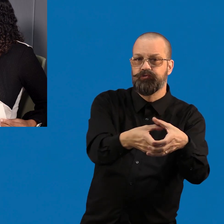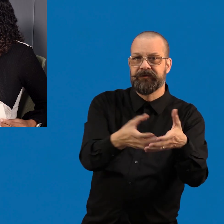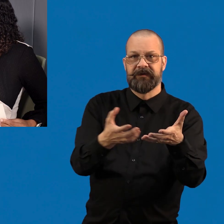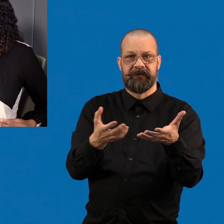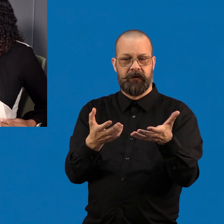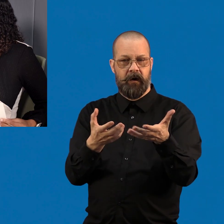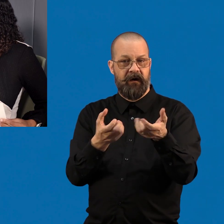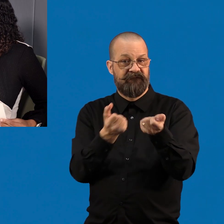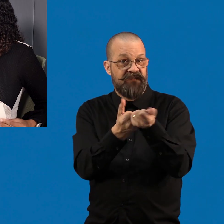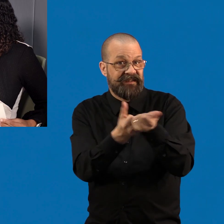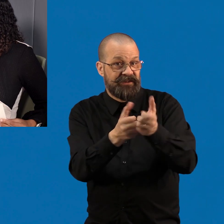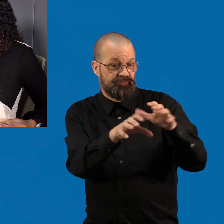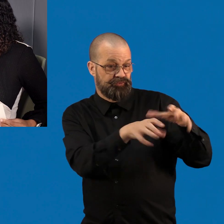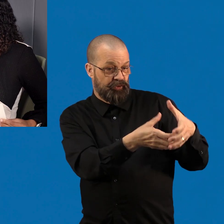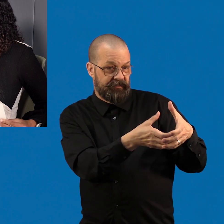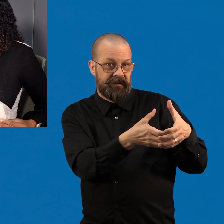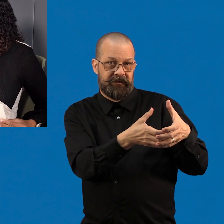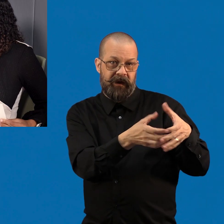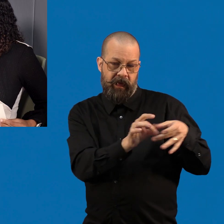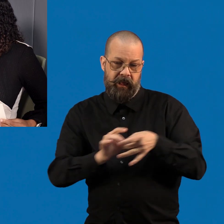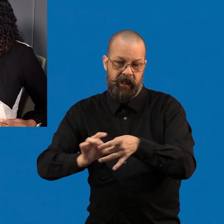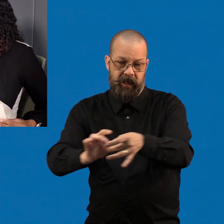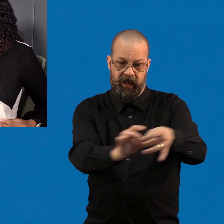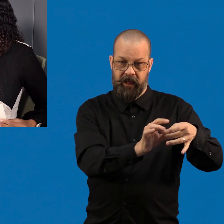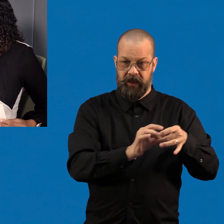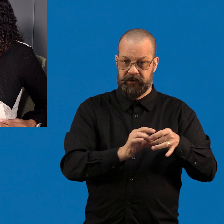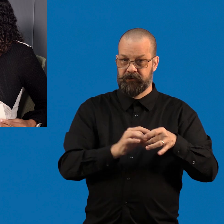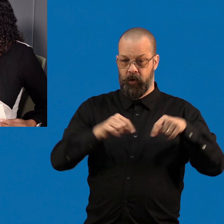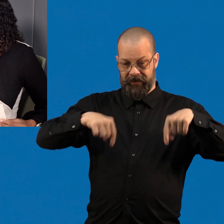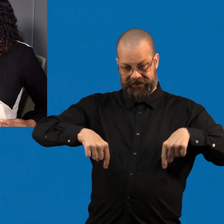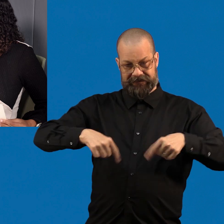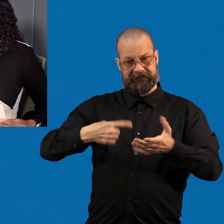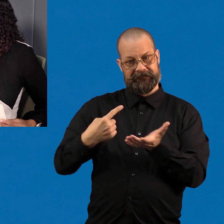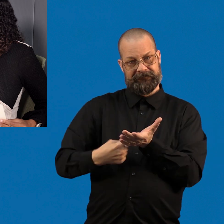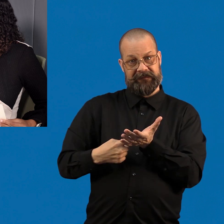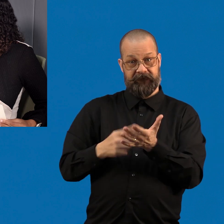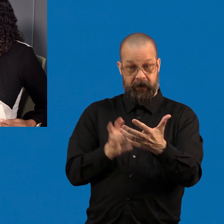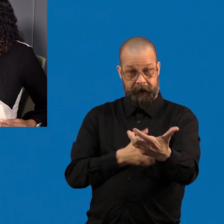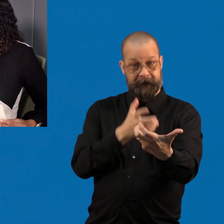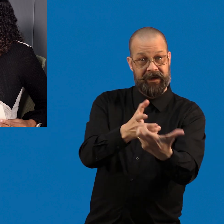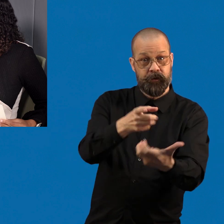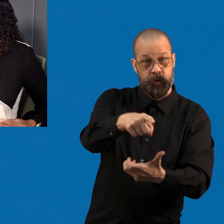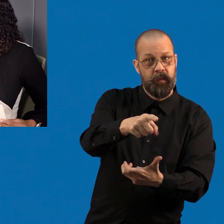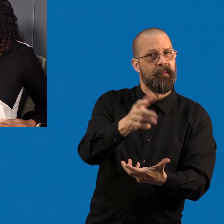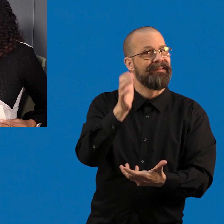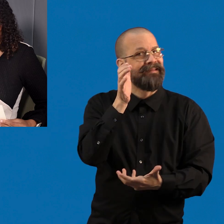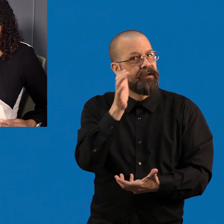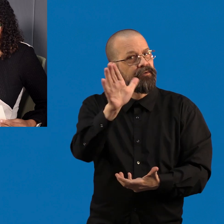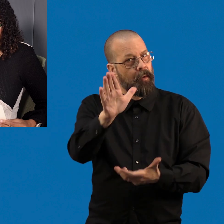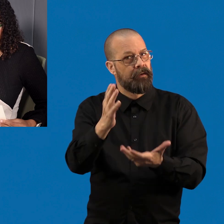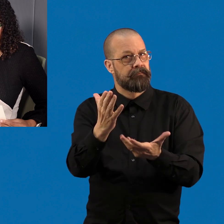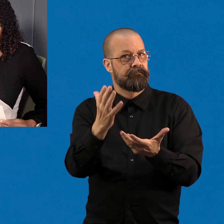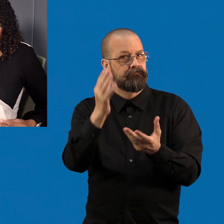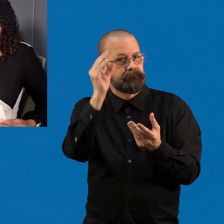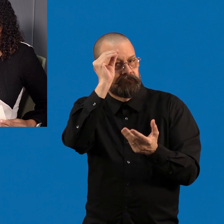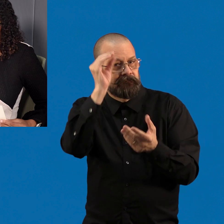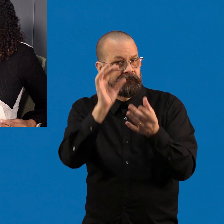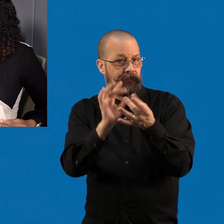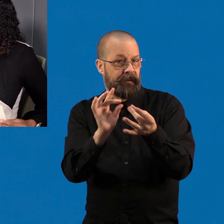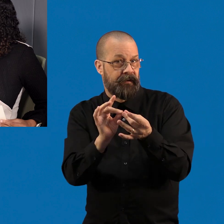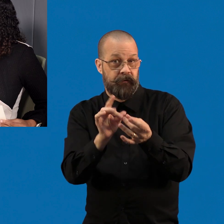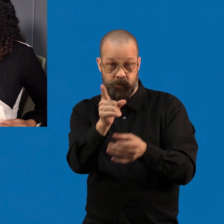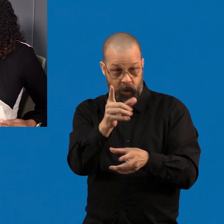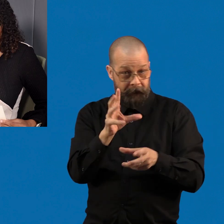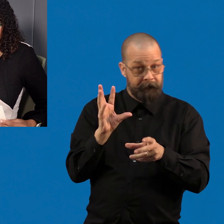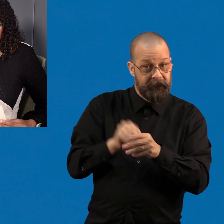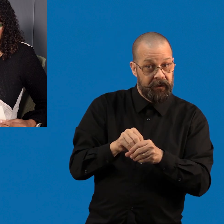funding organizations that make it happen. So if today's conversation resonates with you, we want to hear from you.